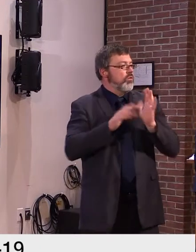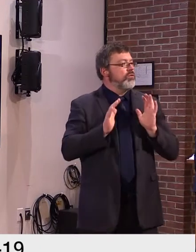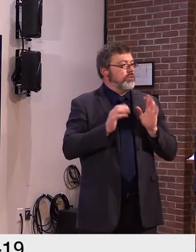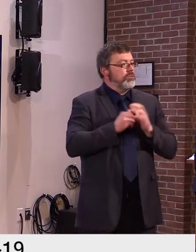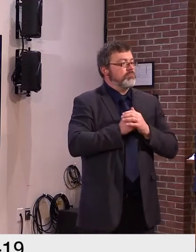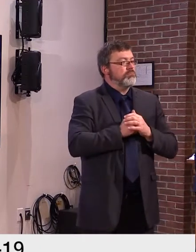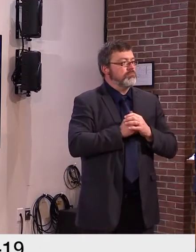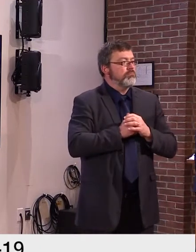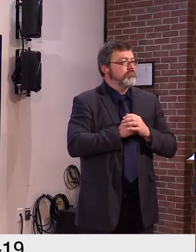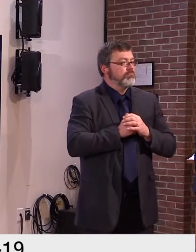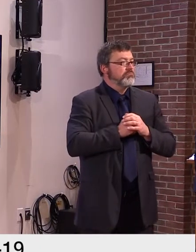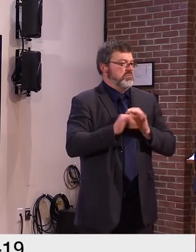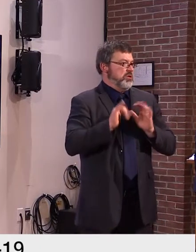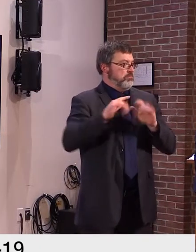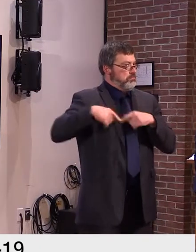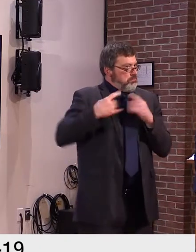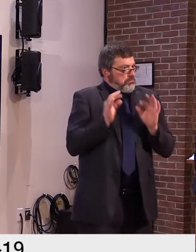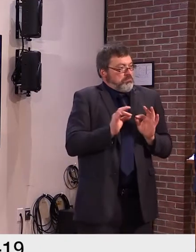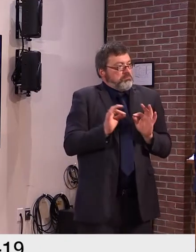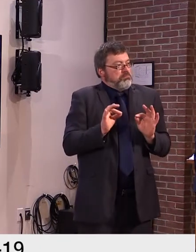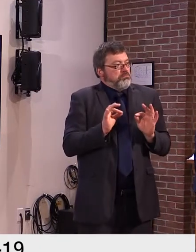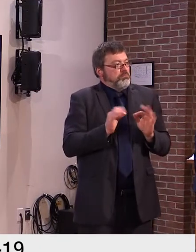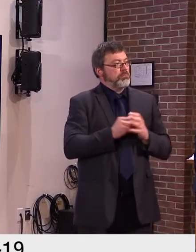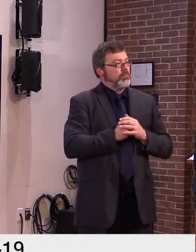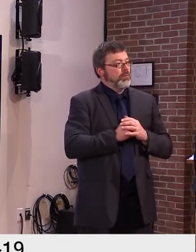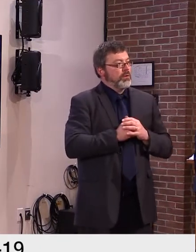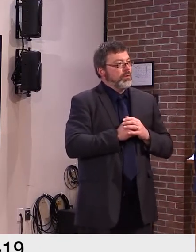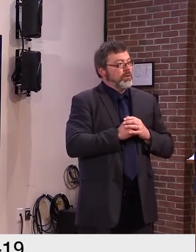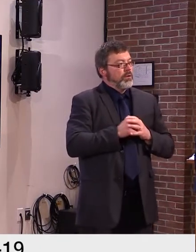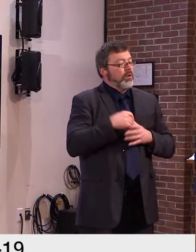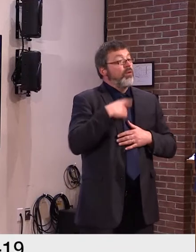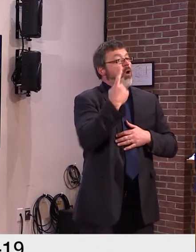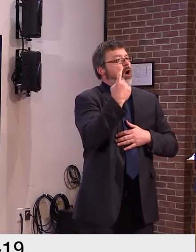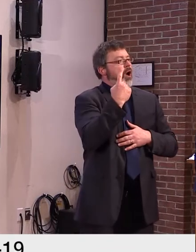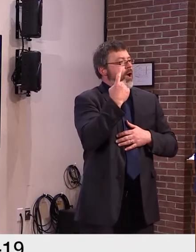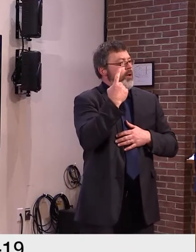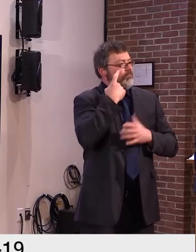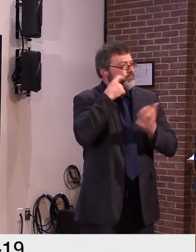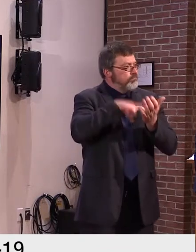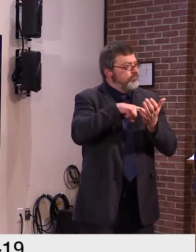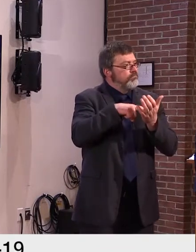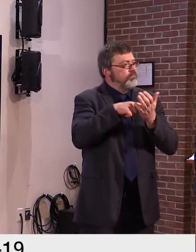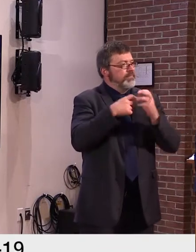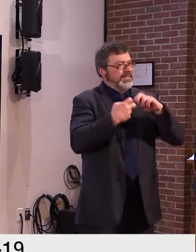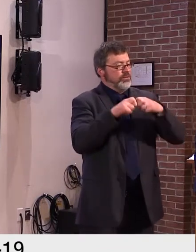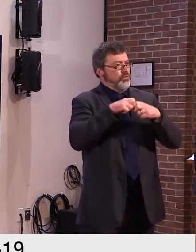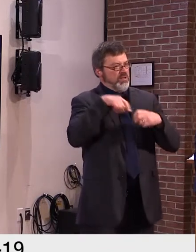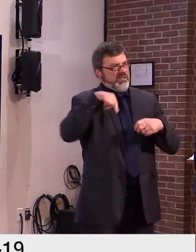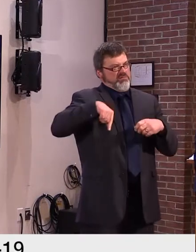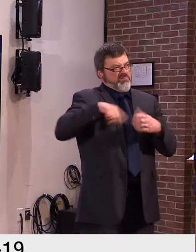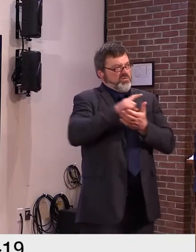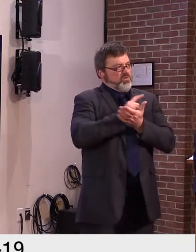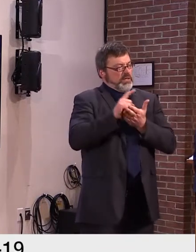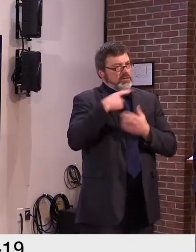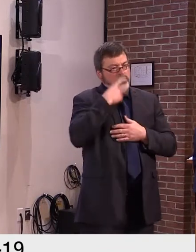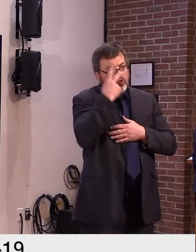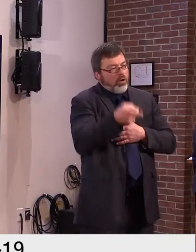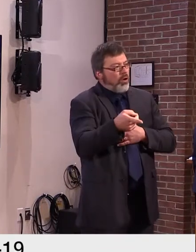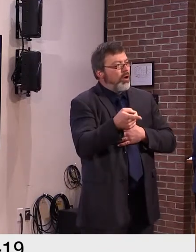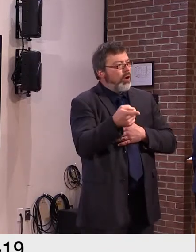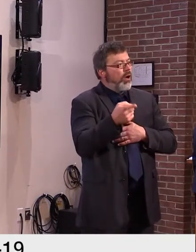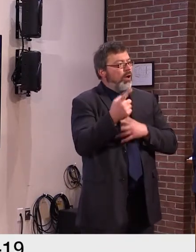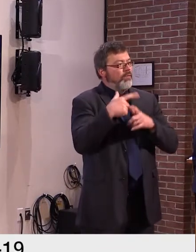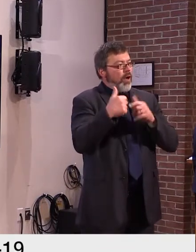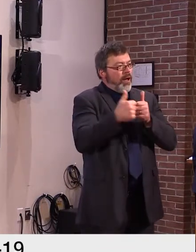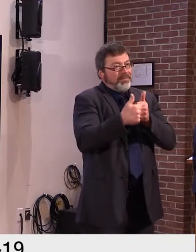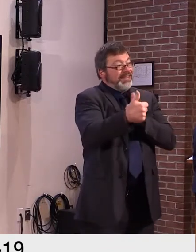clarity. One of the issues that came up this week had to do with the distancing guidance that currently applies to students in grades pre-K through